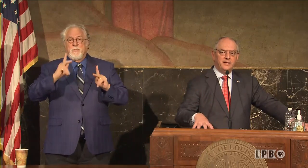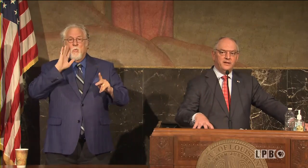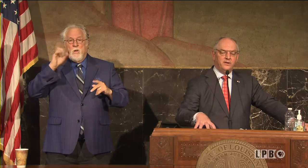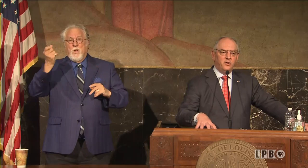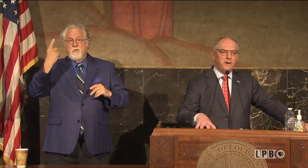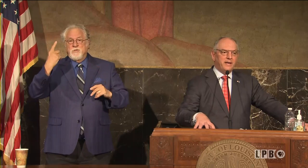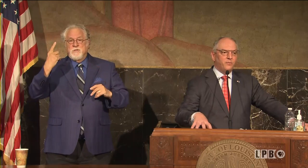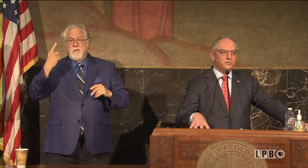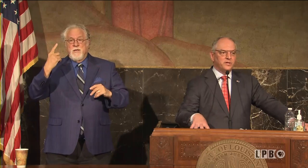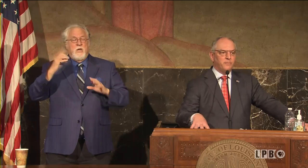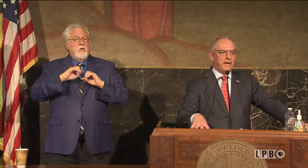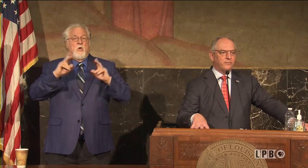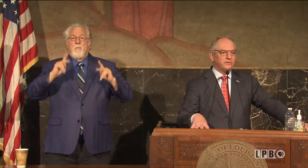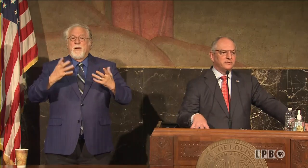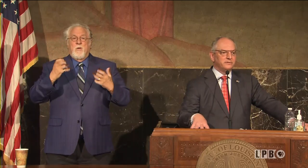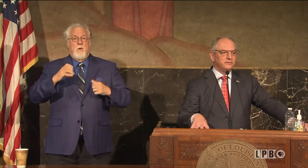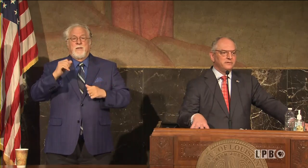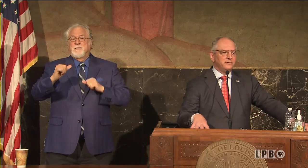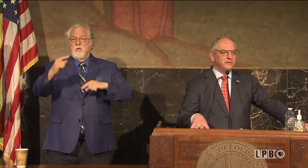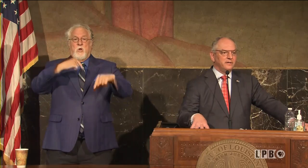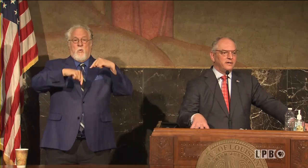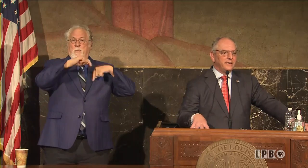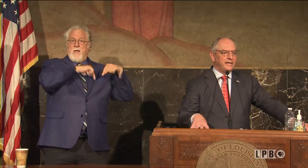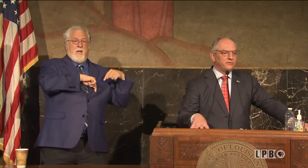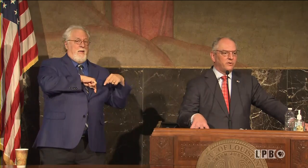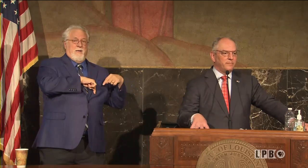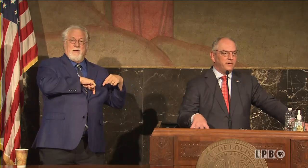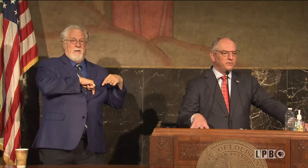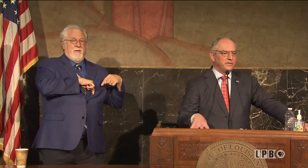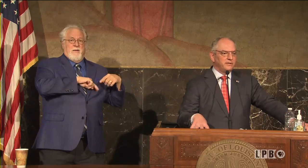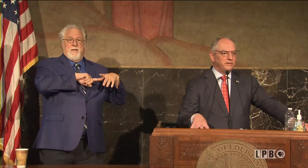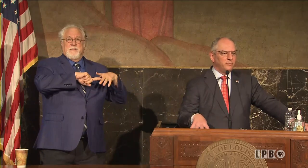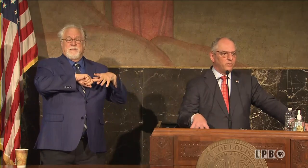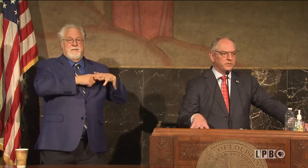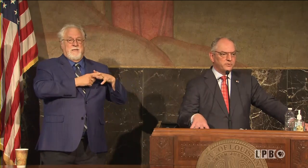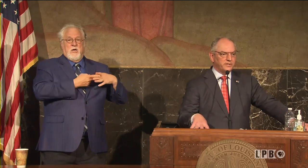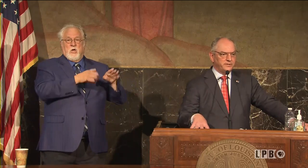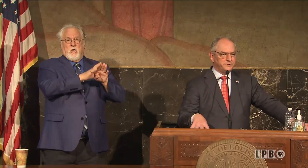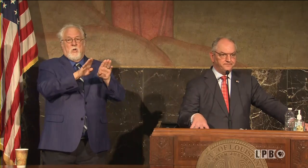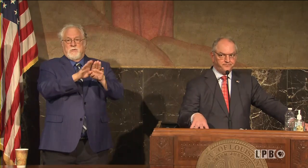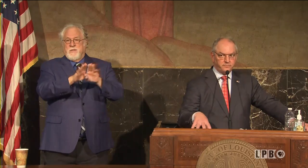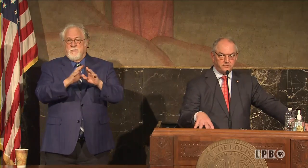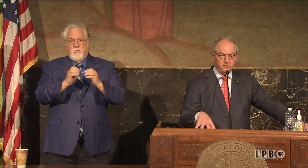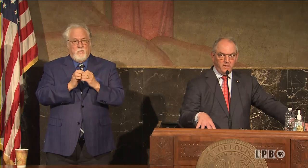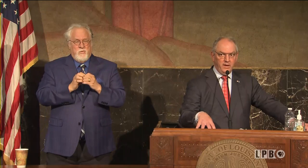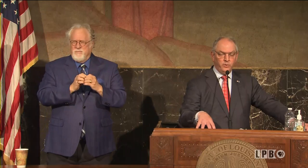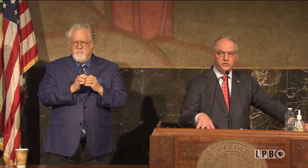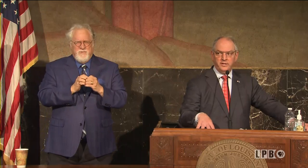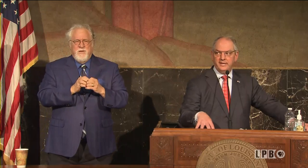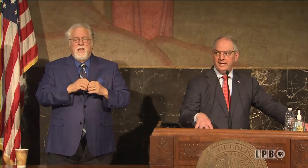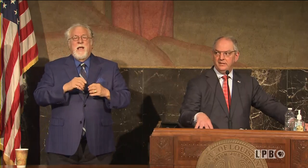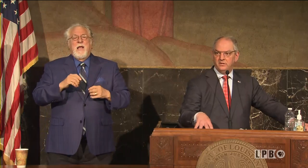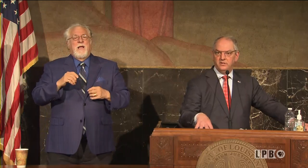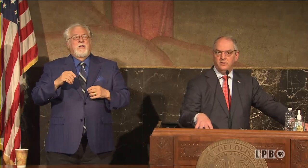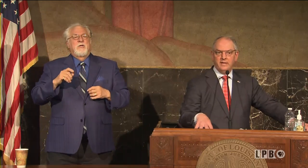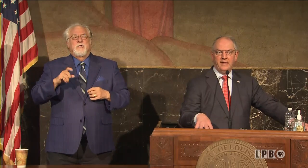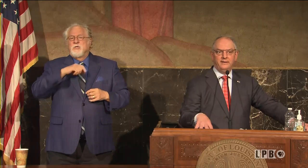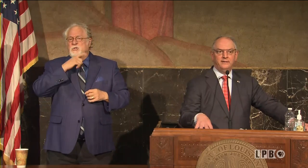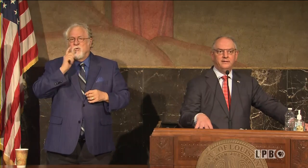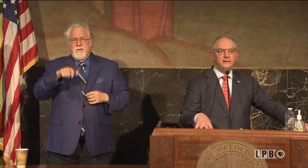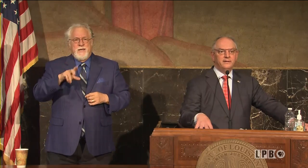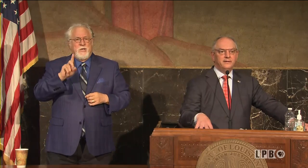understand. Nobody wants to go backwards and start imposing more restrictions, and we shouldn't need to